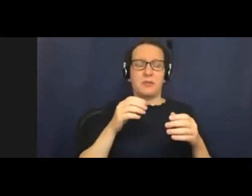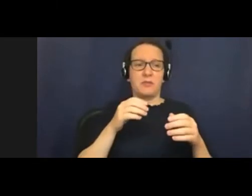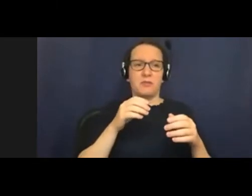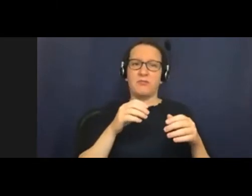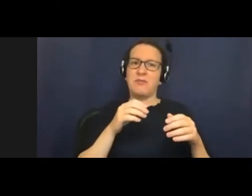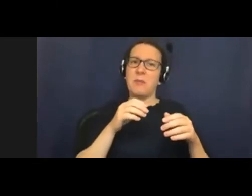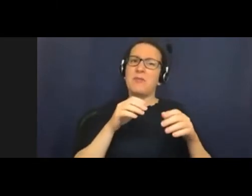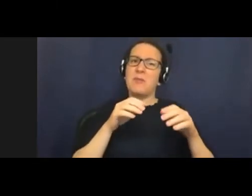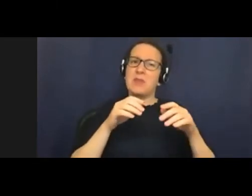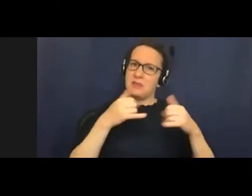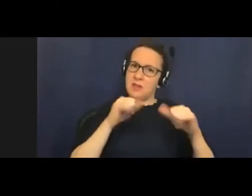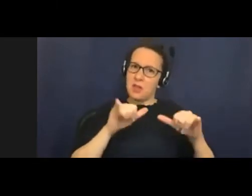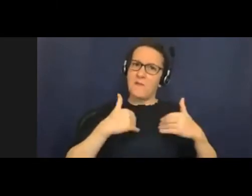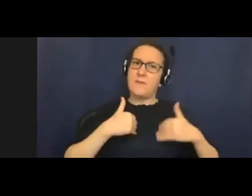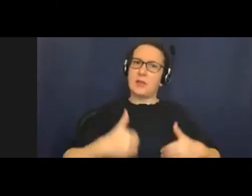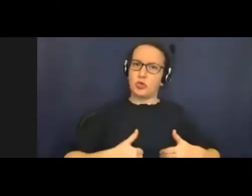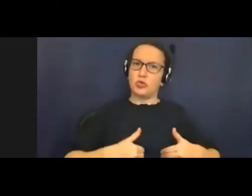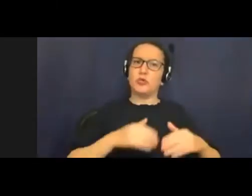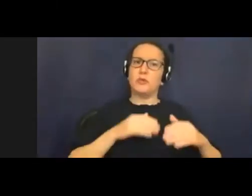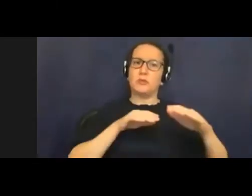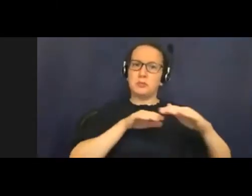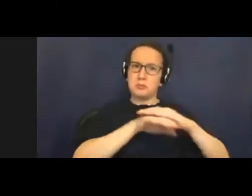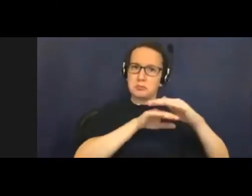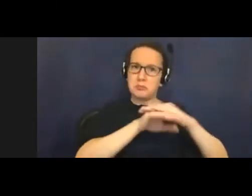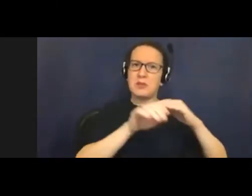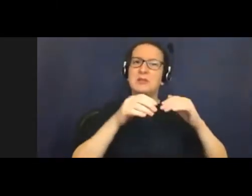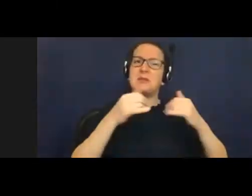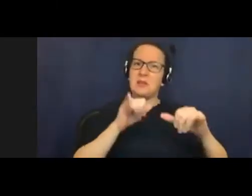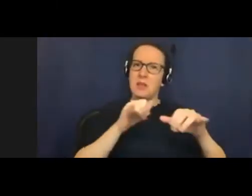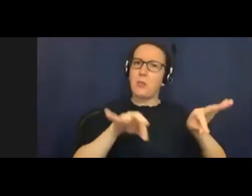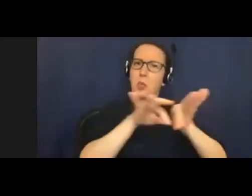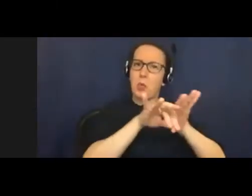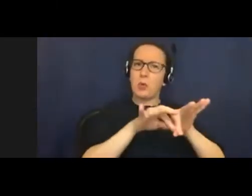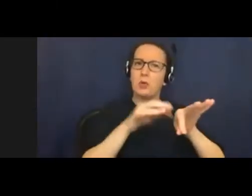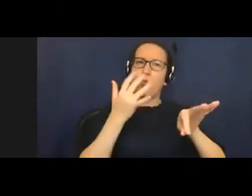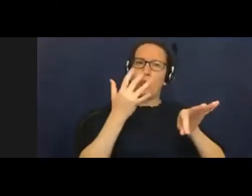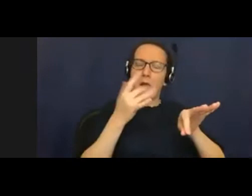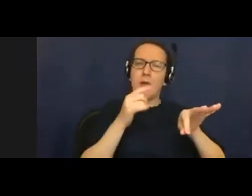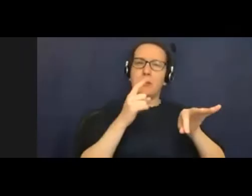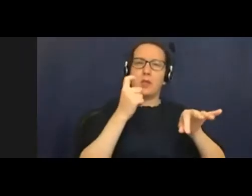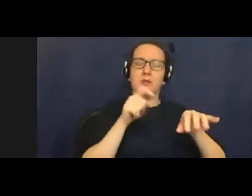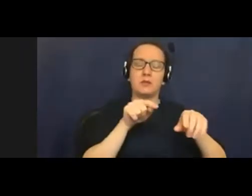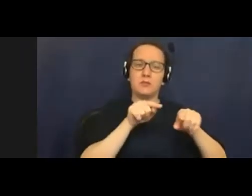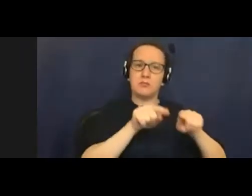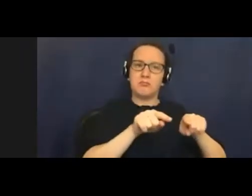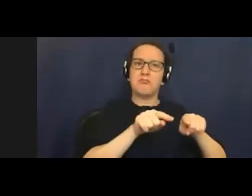to vote in person, some would prefer to use one of these alternative measures. So there should be options.